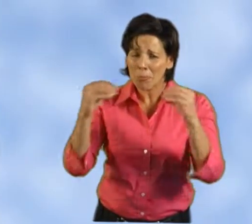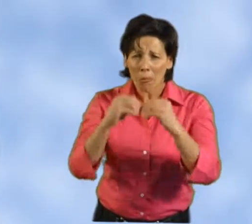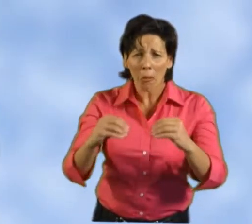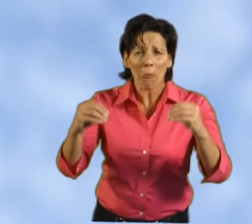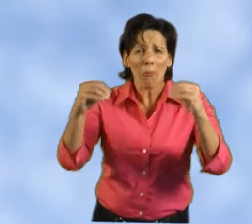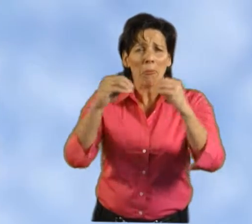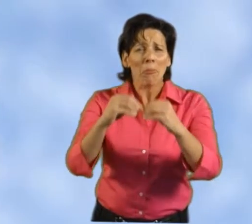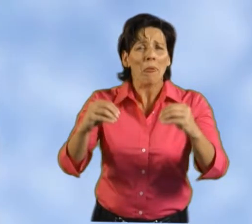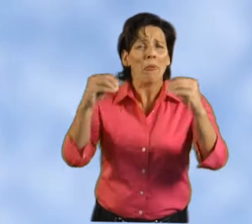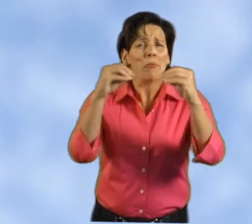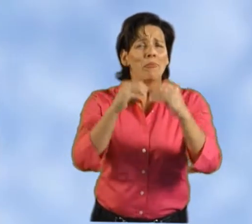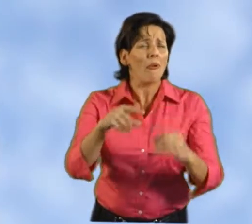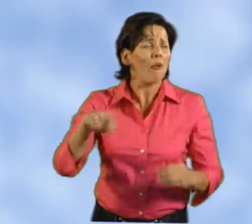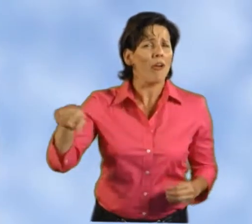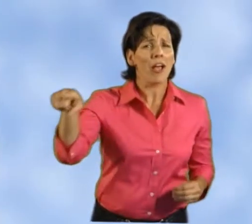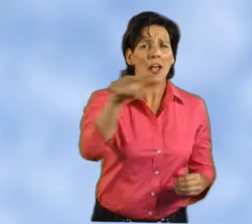and breast cancer.